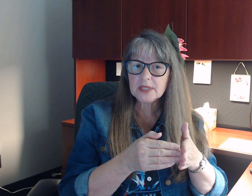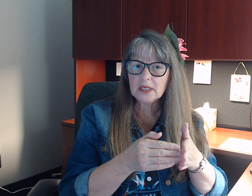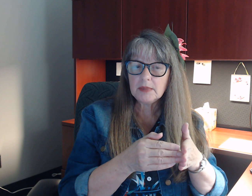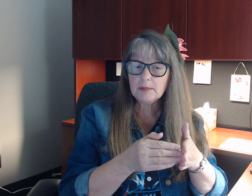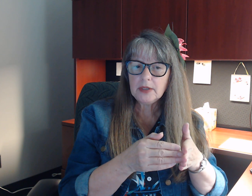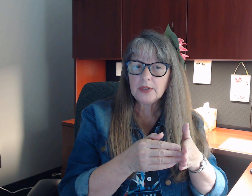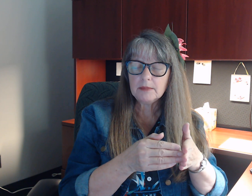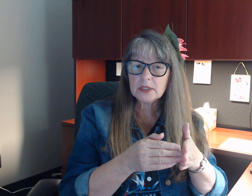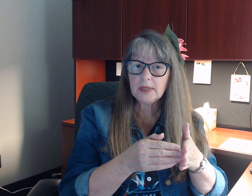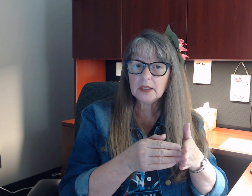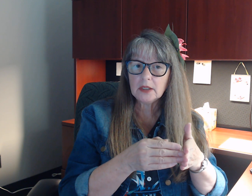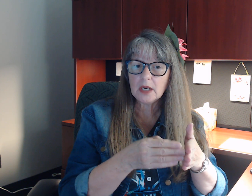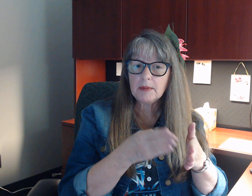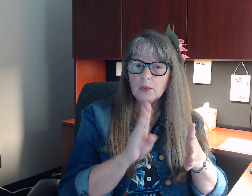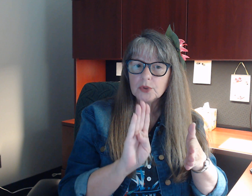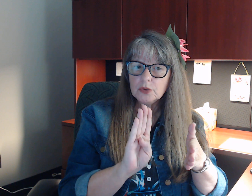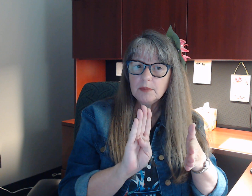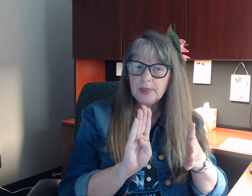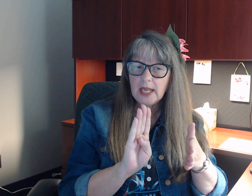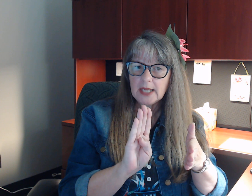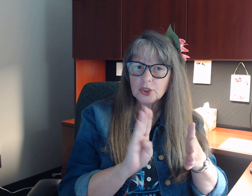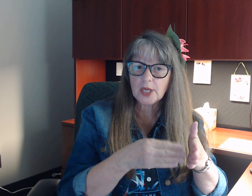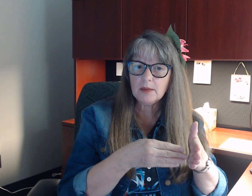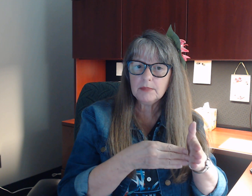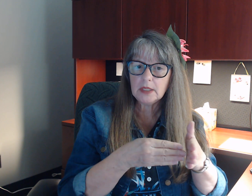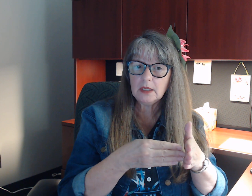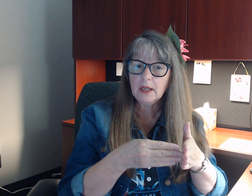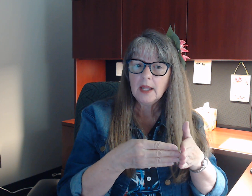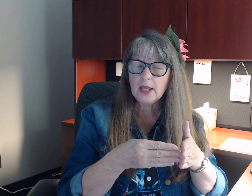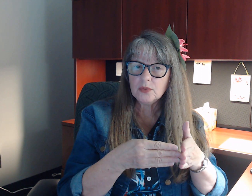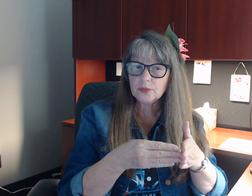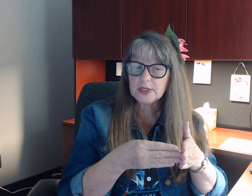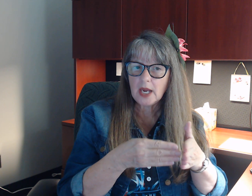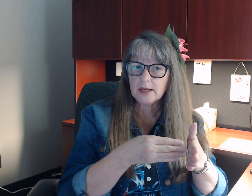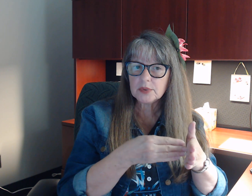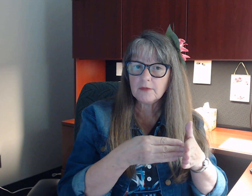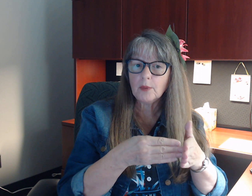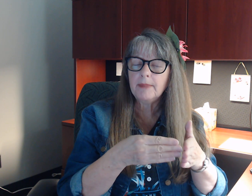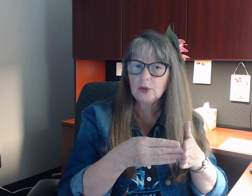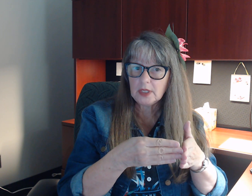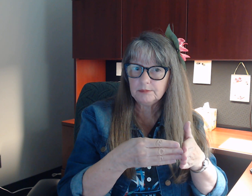could be a billion. But to be clear, a lot of people will do the B hand shape, B, and do it 3 times for billion.